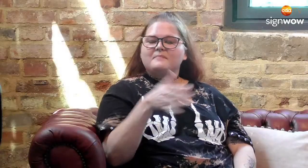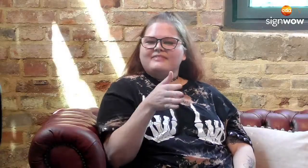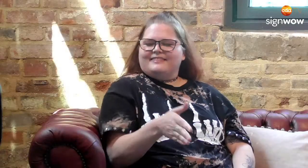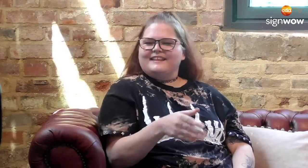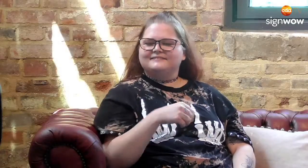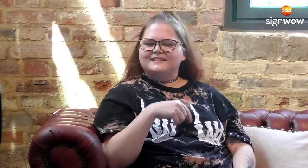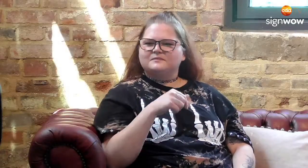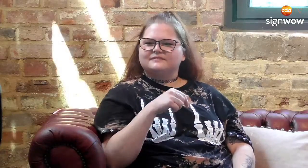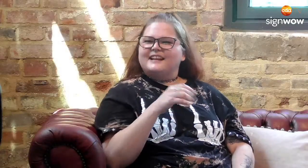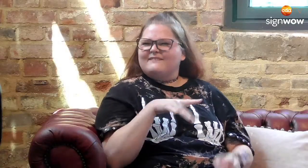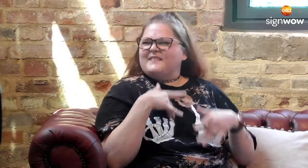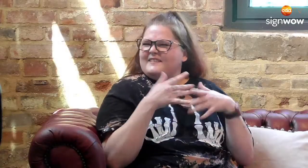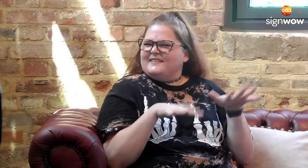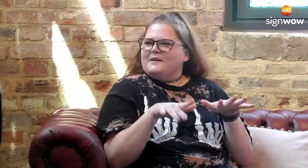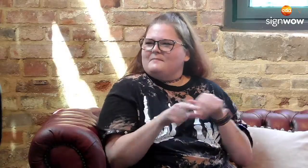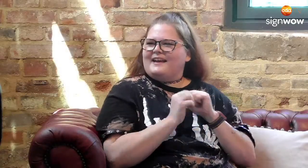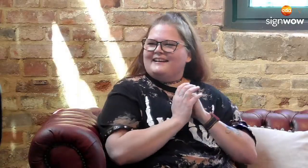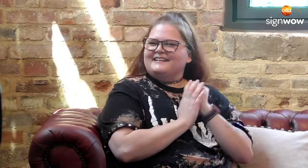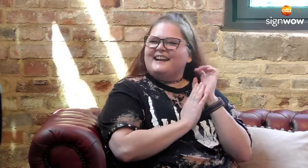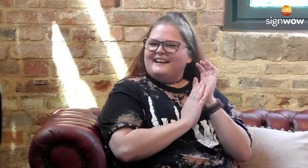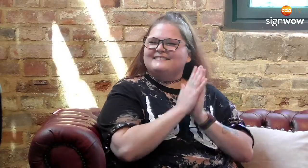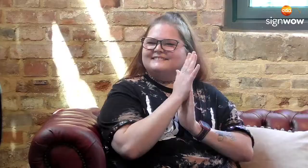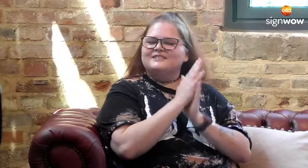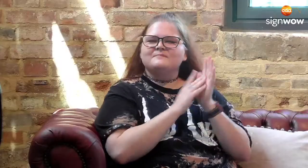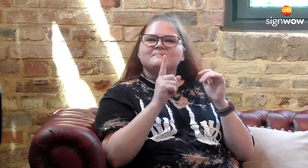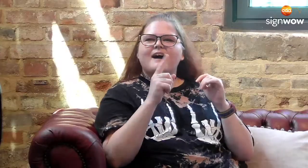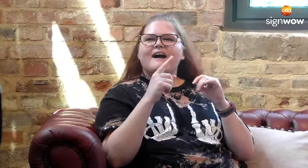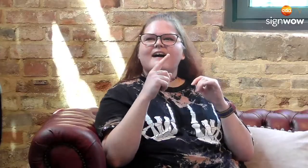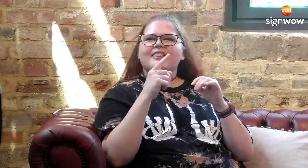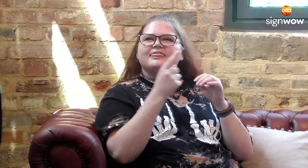Is it linked to that? So yes, I think it's very, very similar.